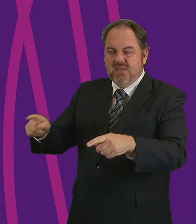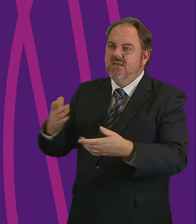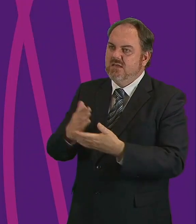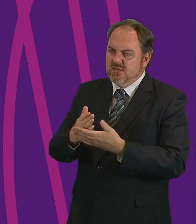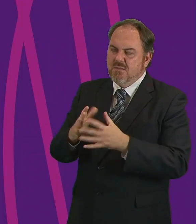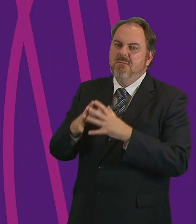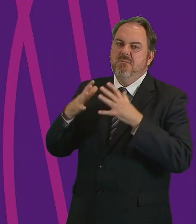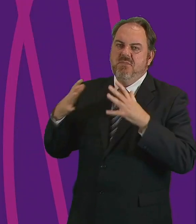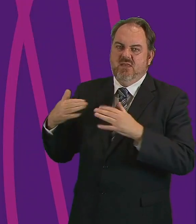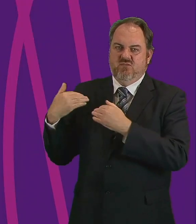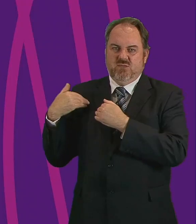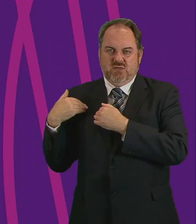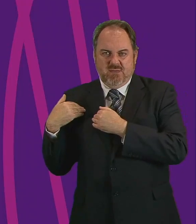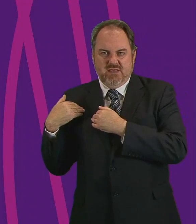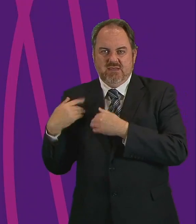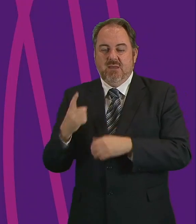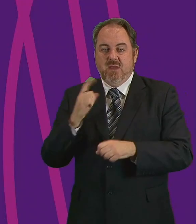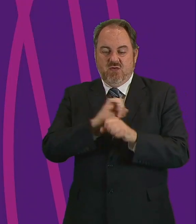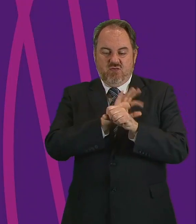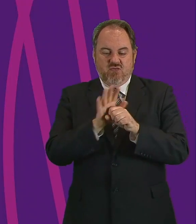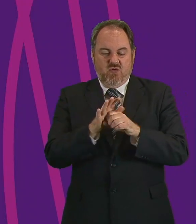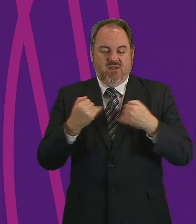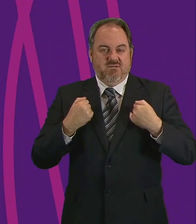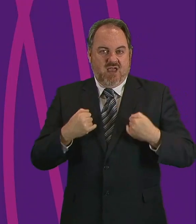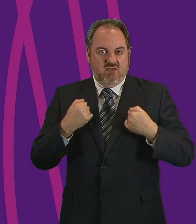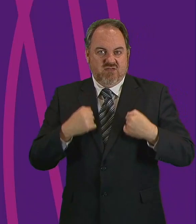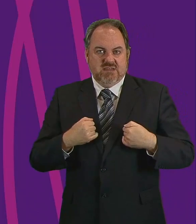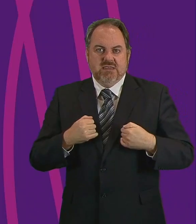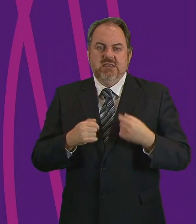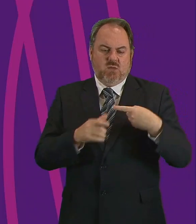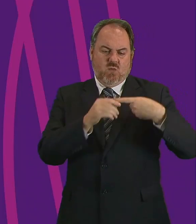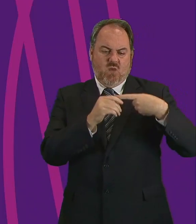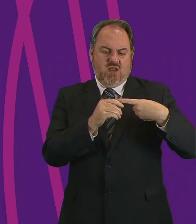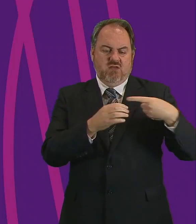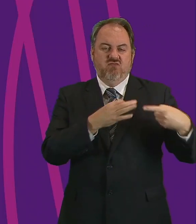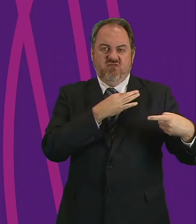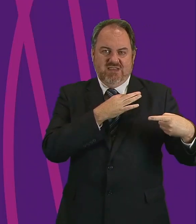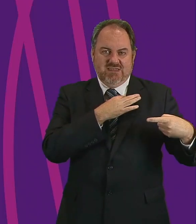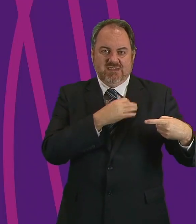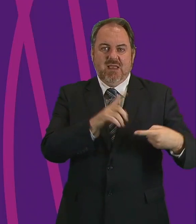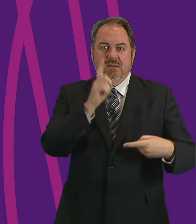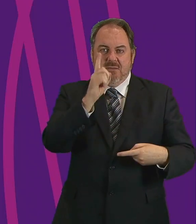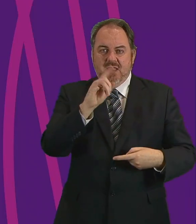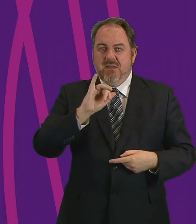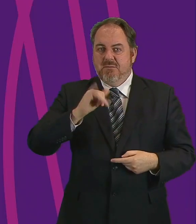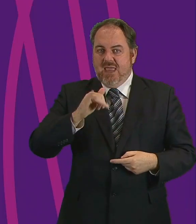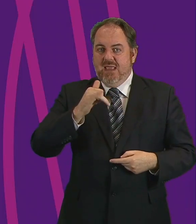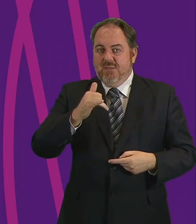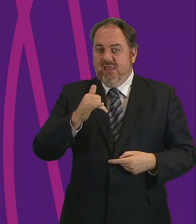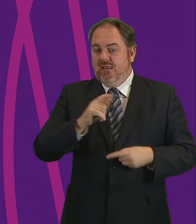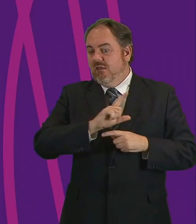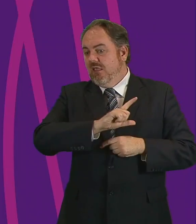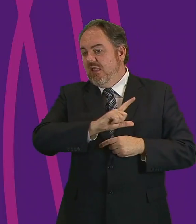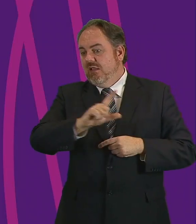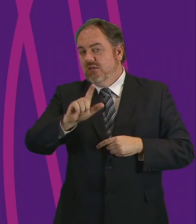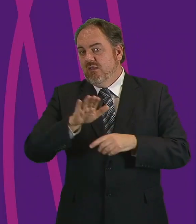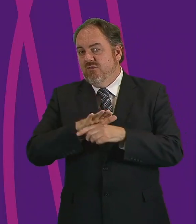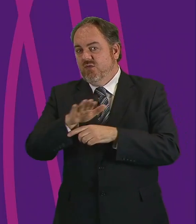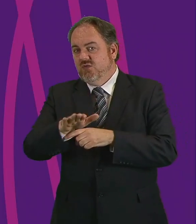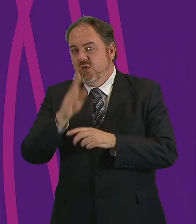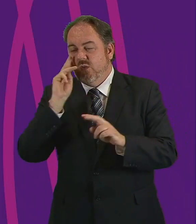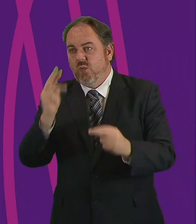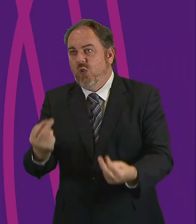the COVID virus is one risk, and I wonder whether hindsight is going to change many people's perspective on some